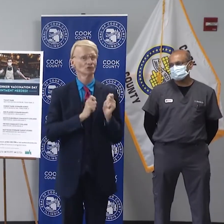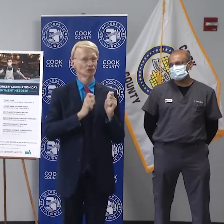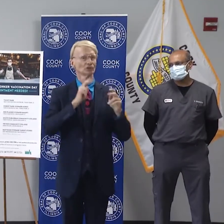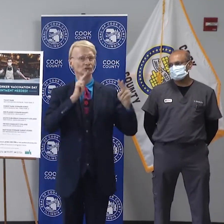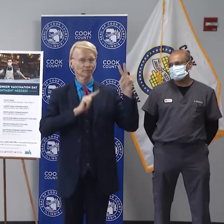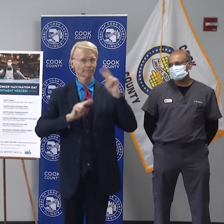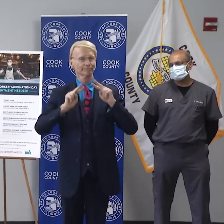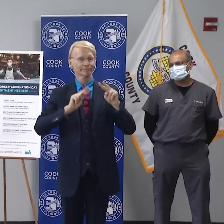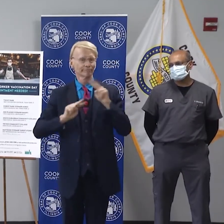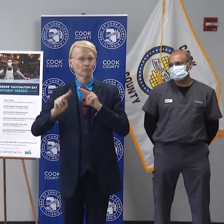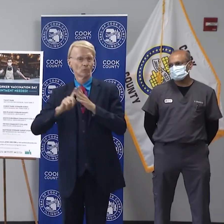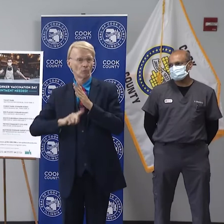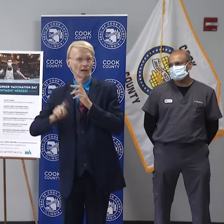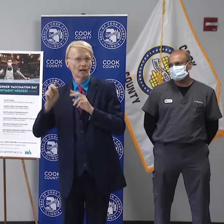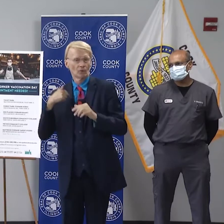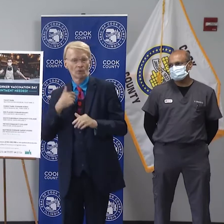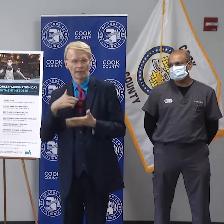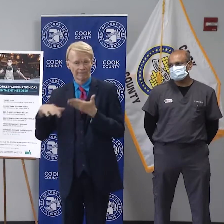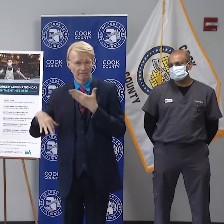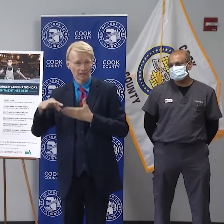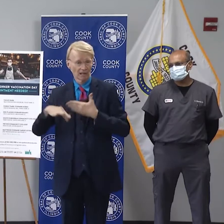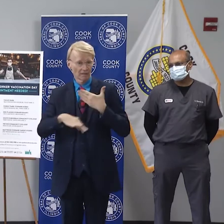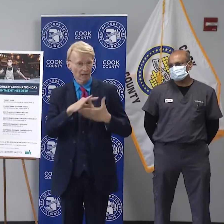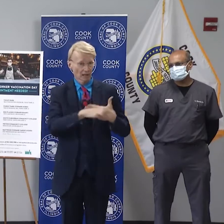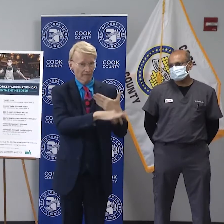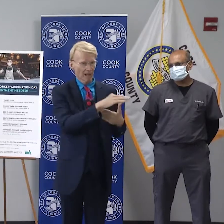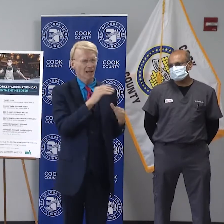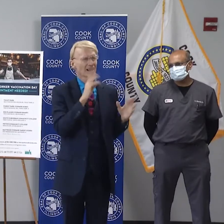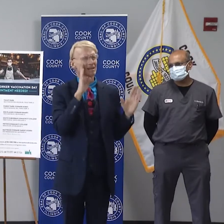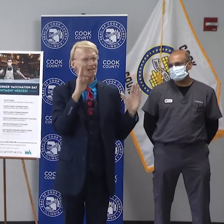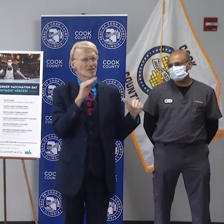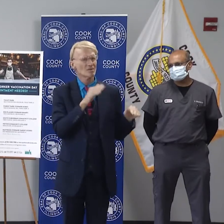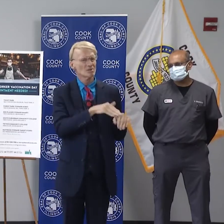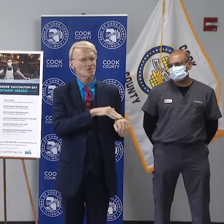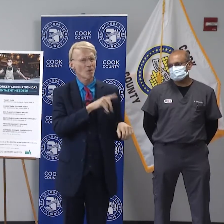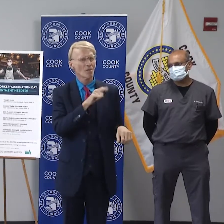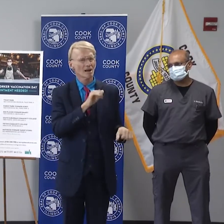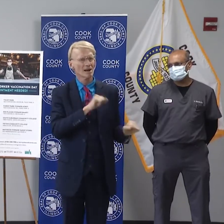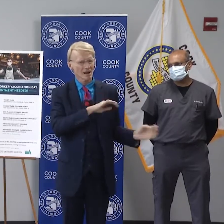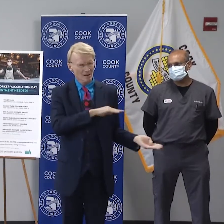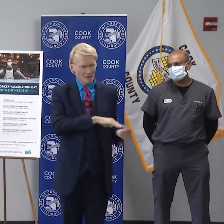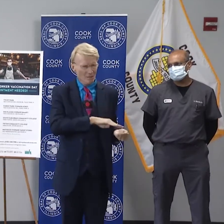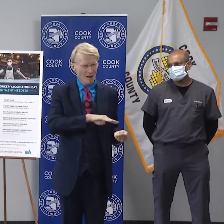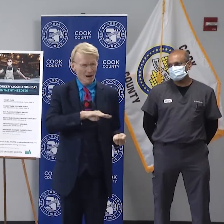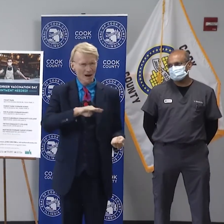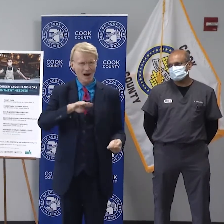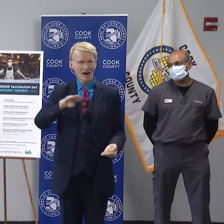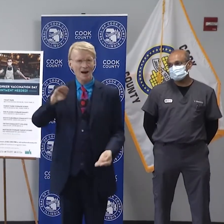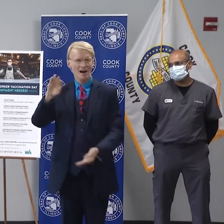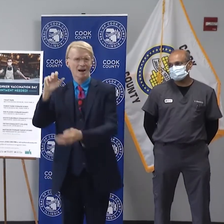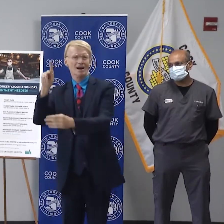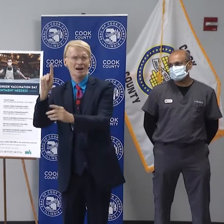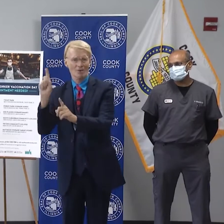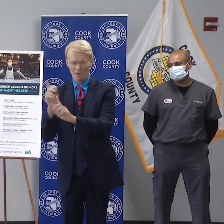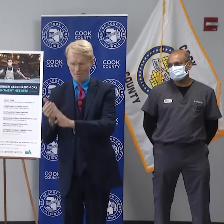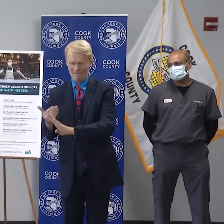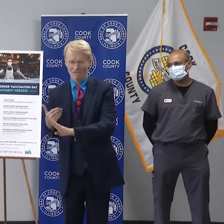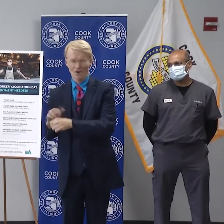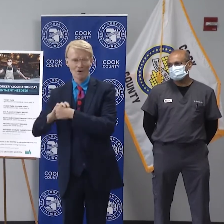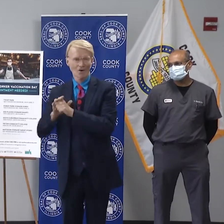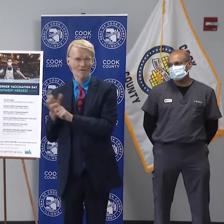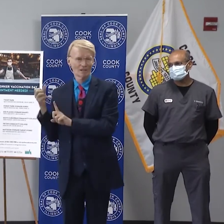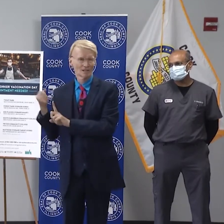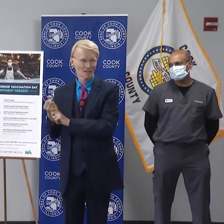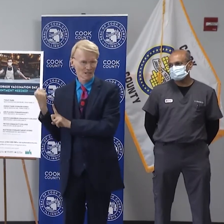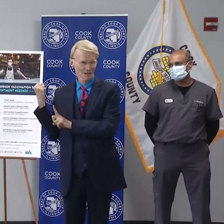there, and we hope slowly every day to be making it a little easier for us to return back to where we were before COVID, because more people